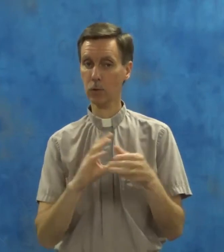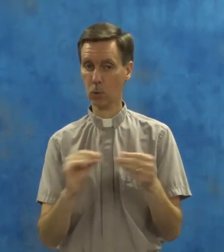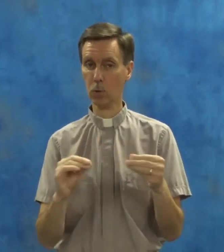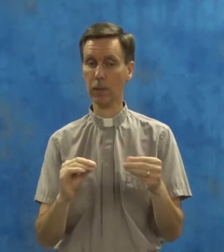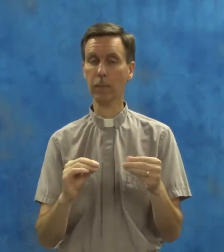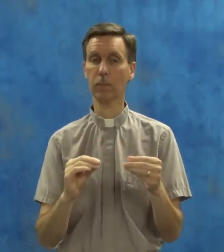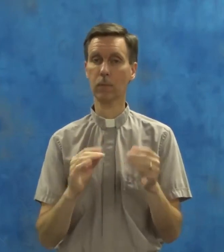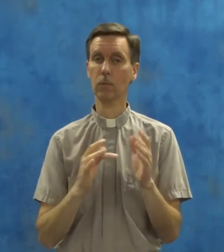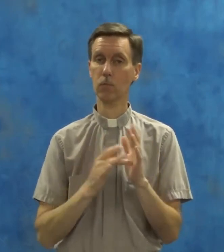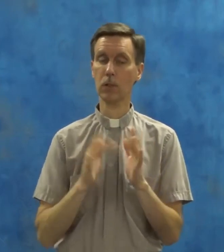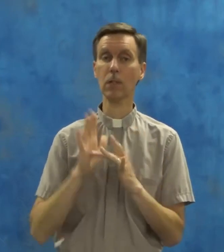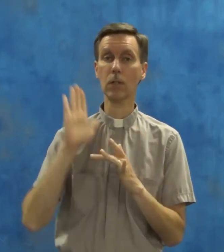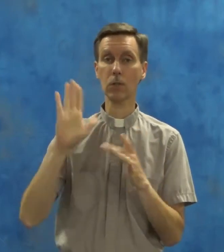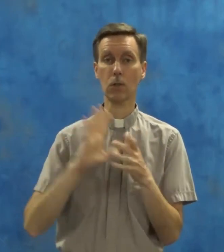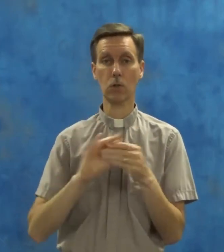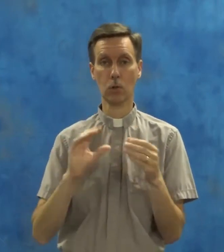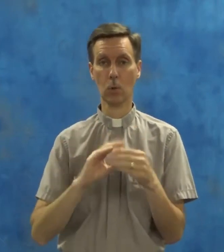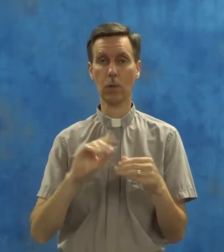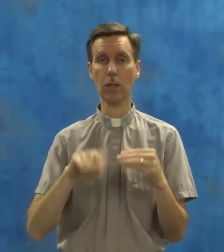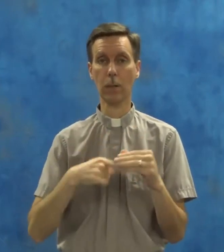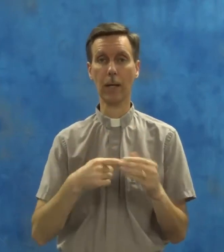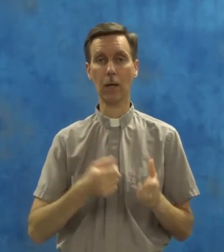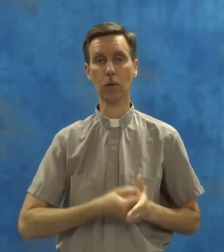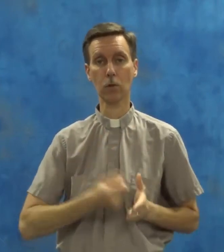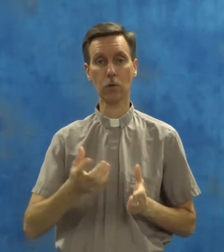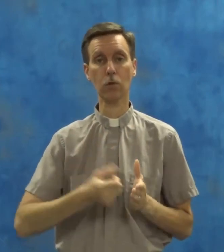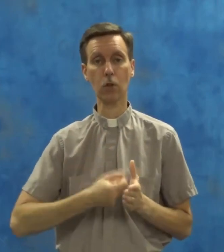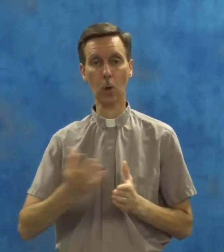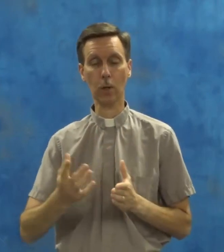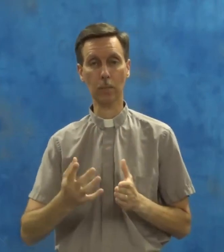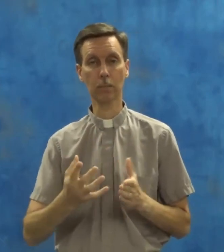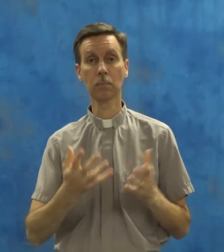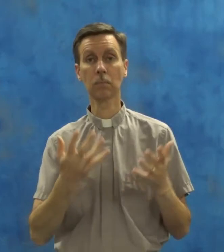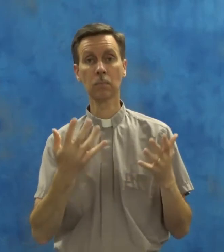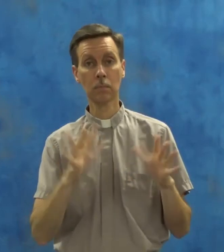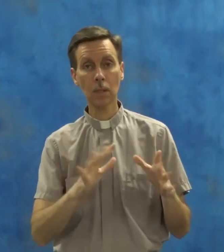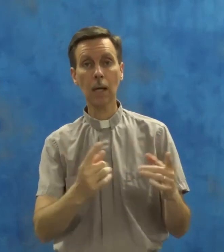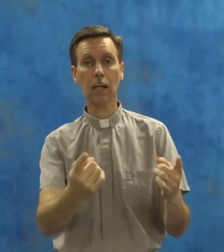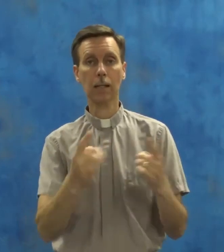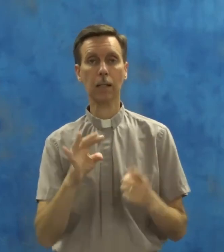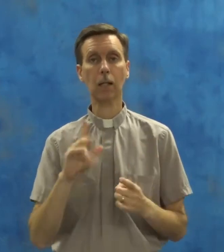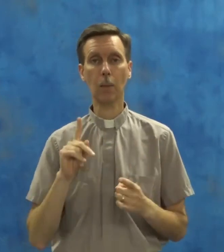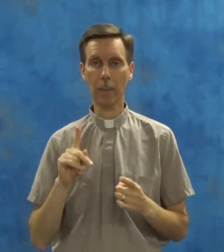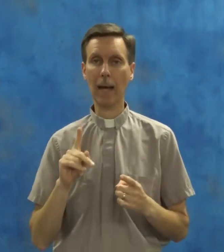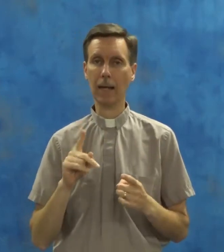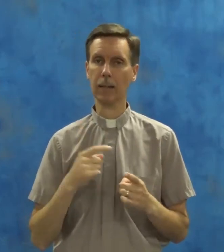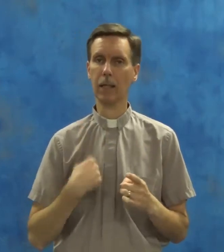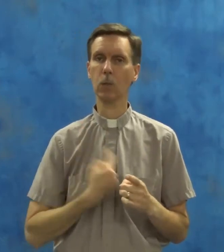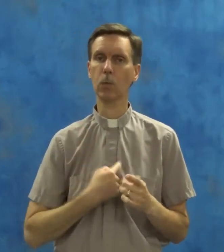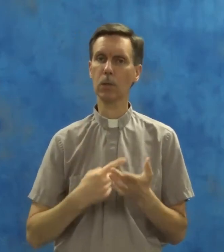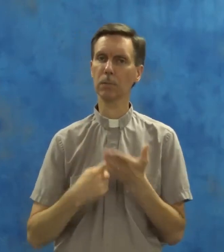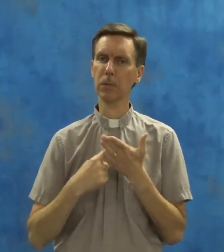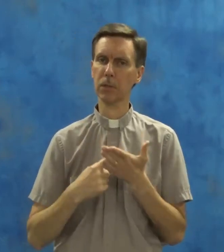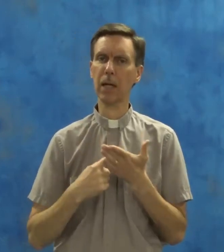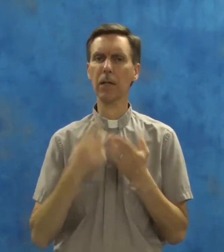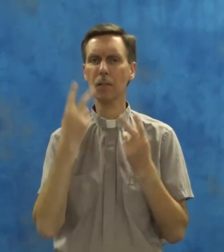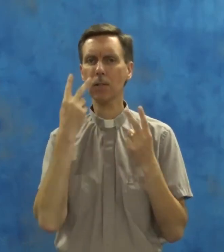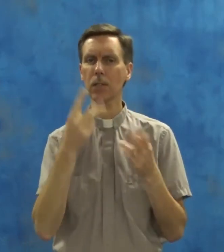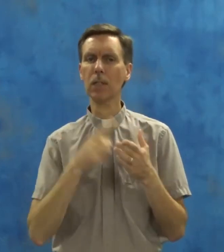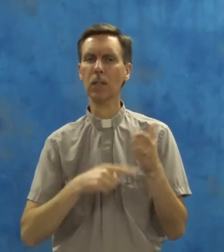story, Jesus' story about the sower. Then come back and we'll discuss and see